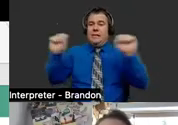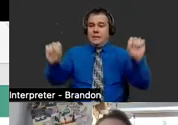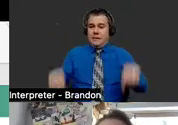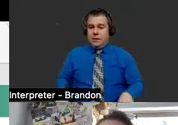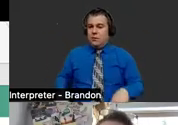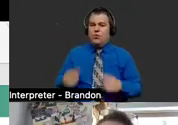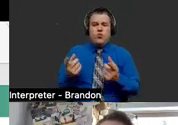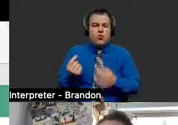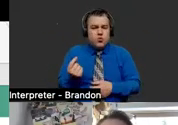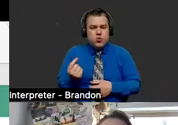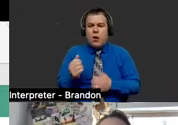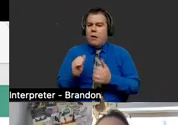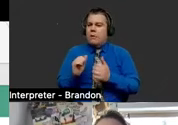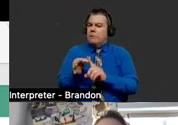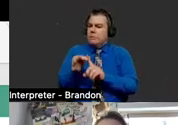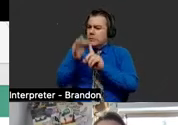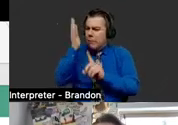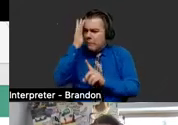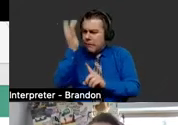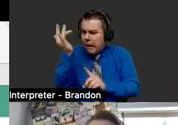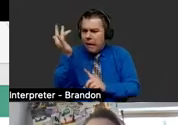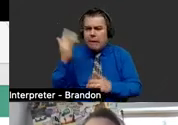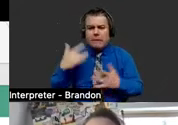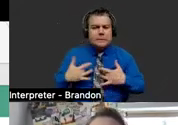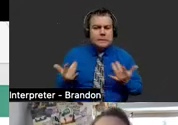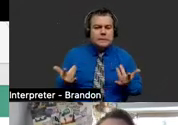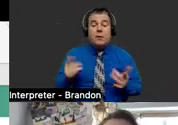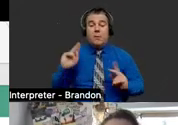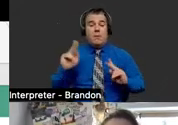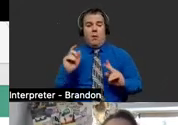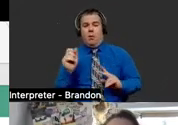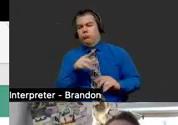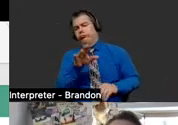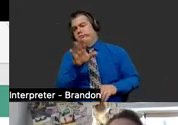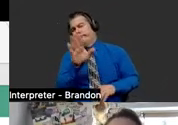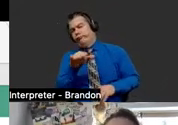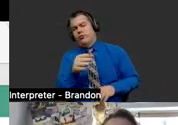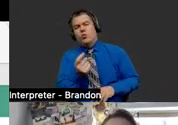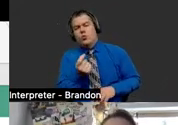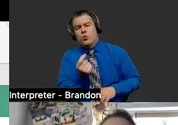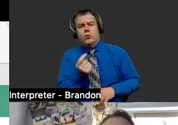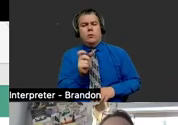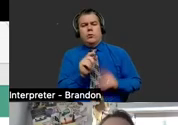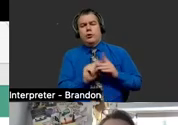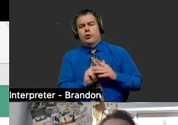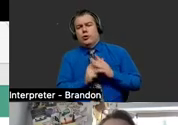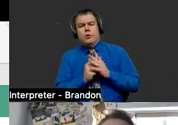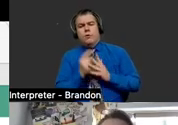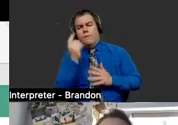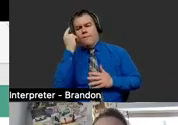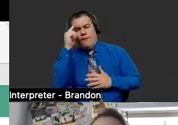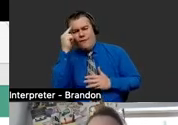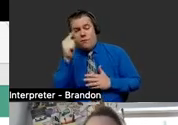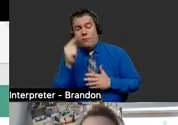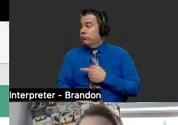What makes it special? Like if people are asking you, what is it? Why should I start this? This is it right